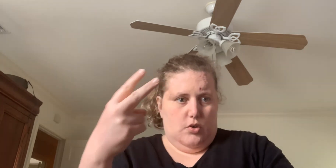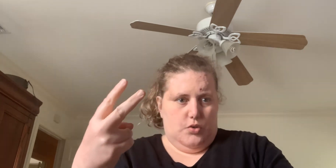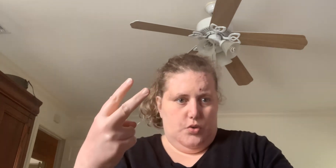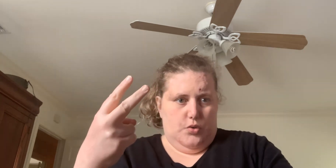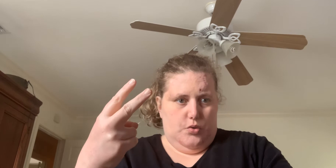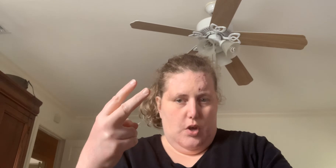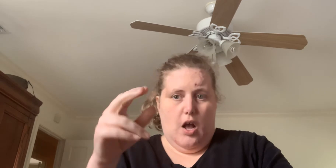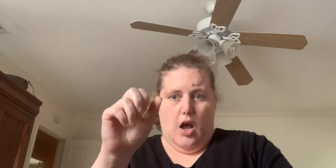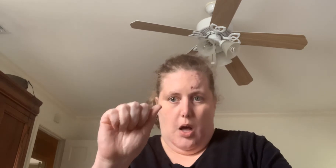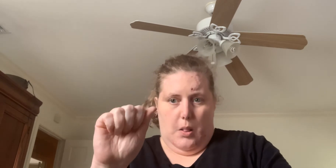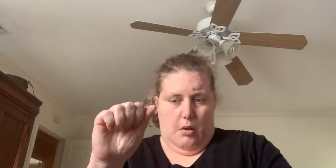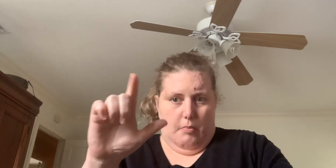oxides.